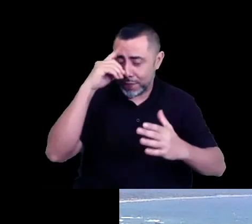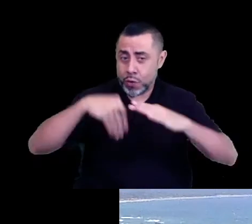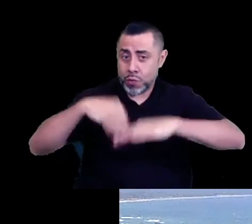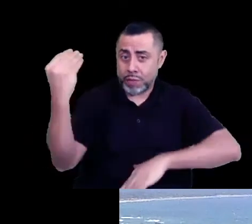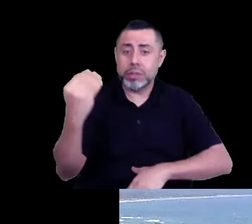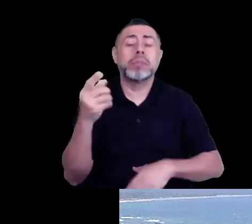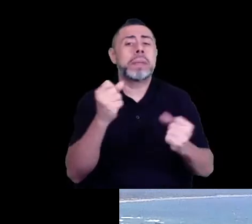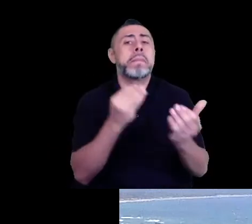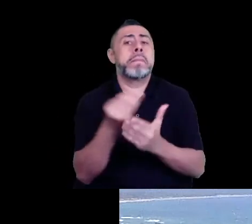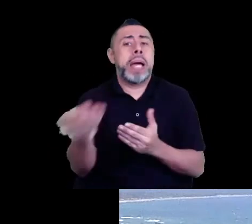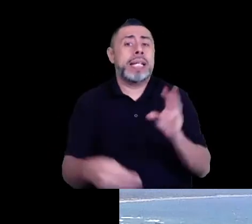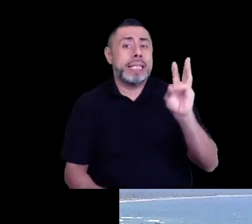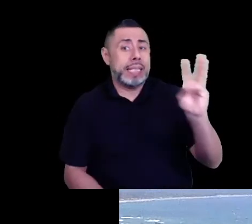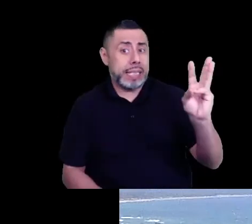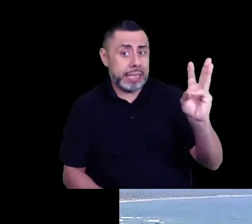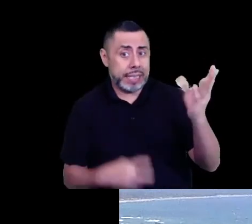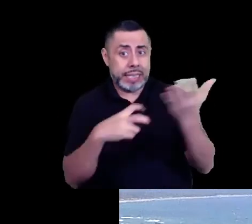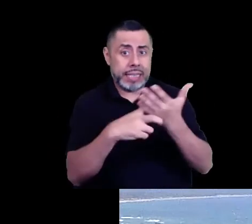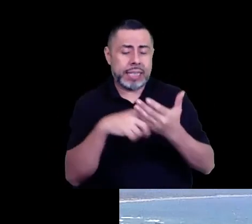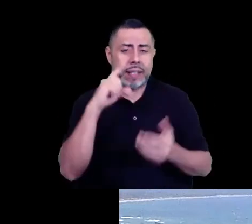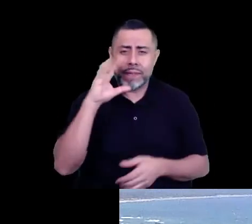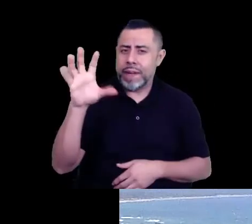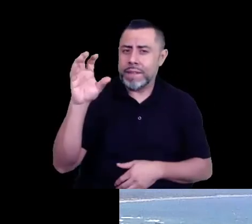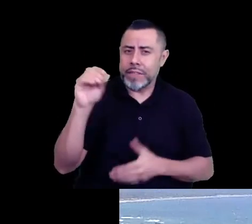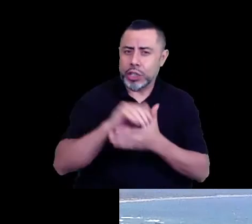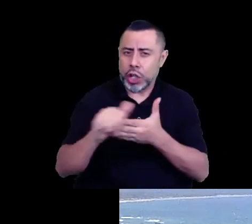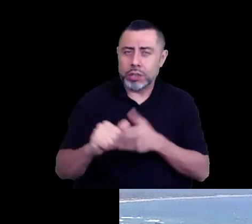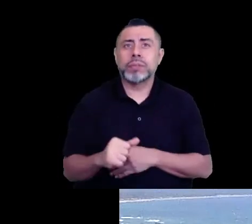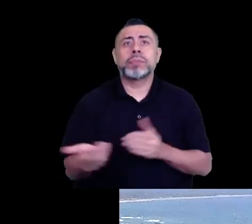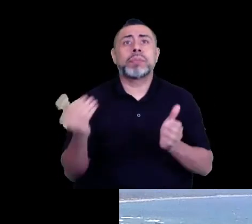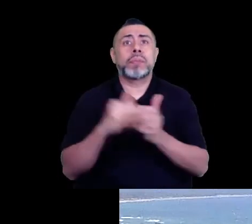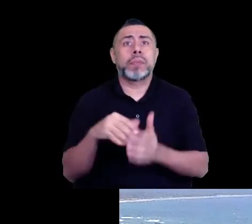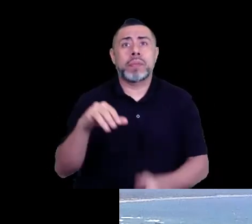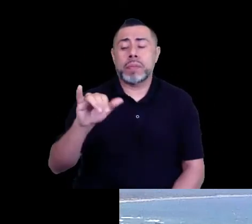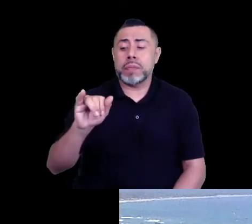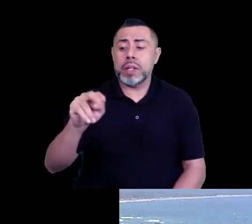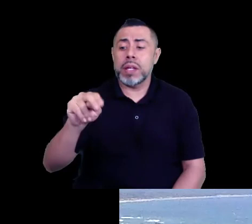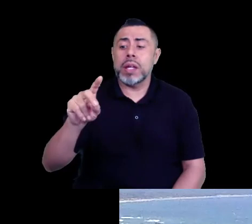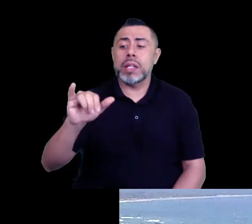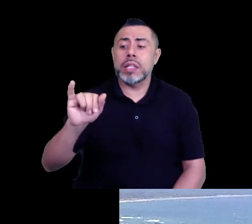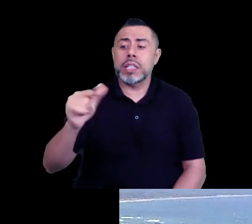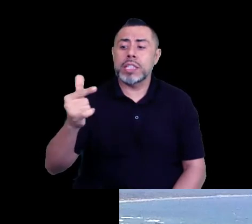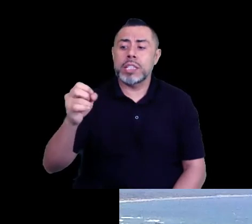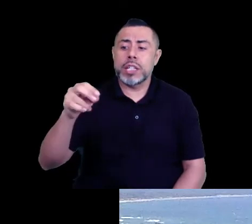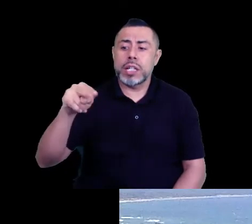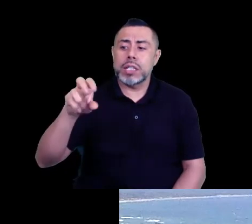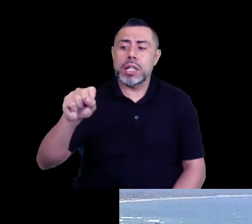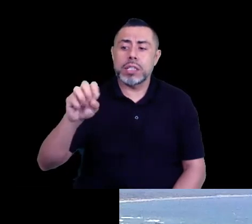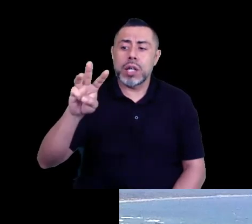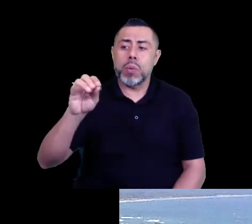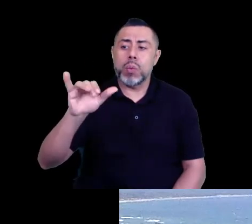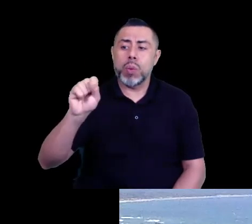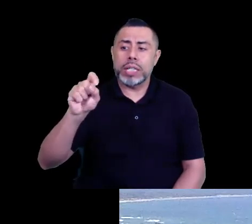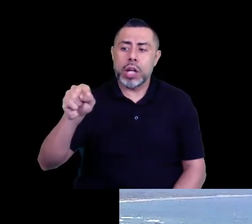donate, click on that, and there's a link for this raffle. Please support it. It's on the homepage as well. So we want to